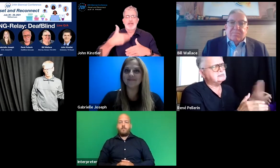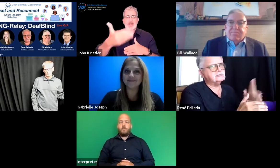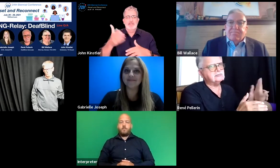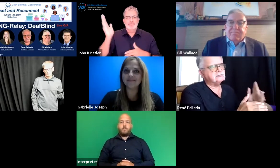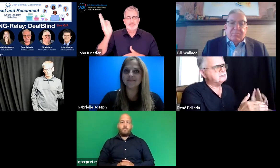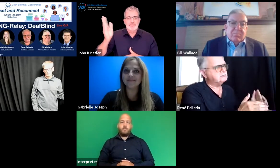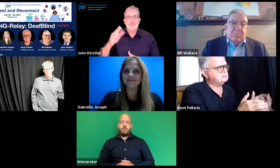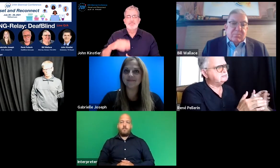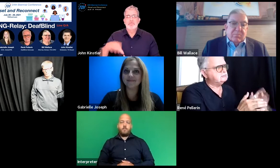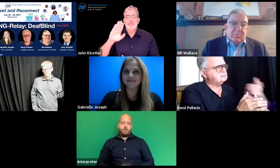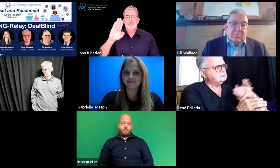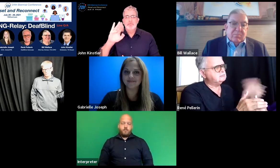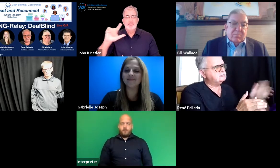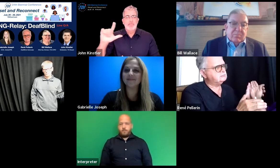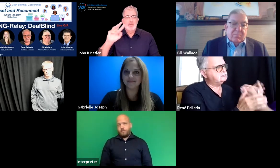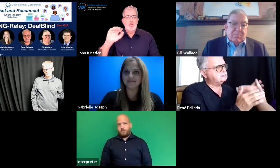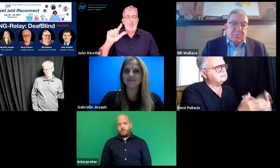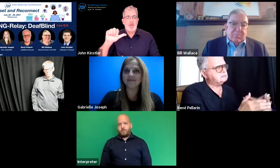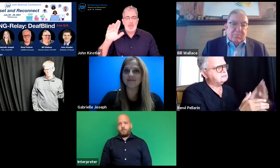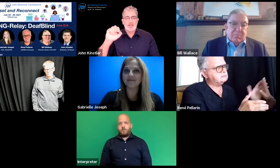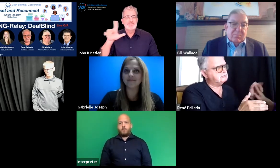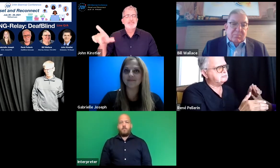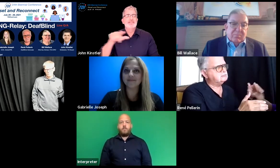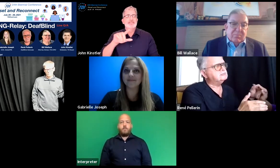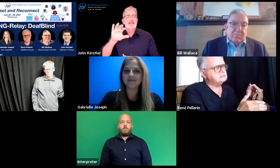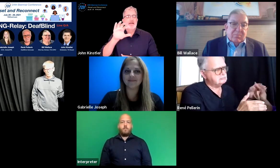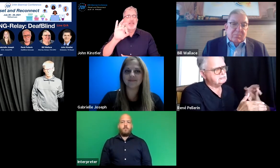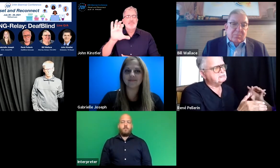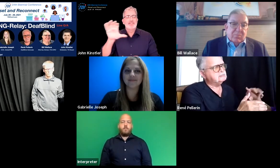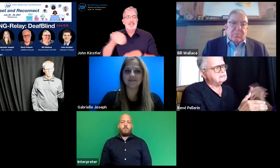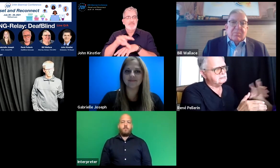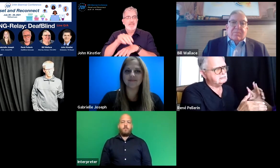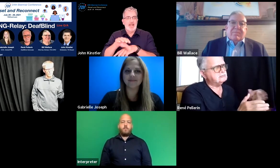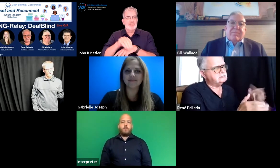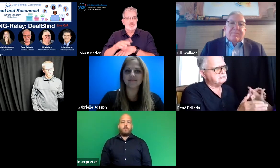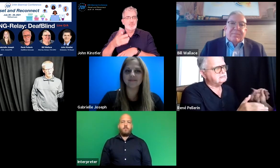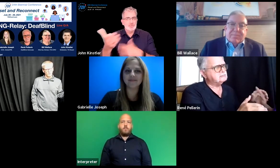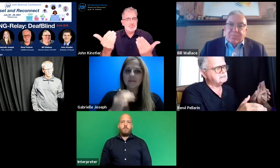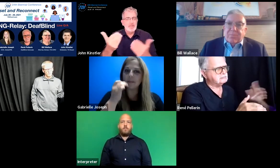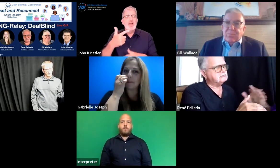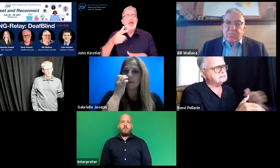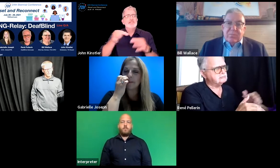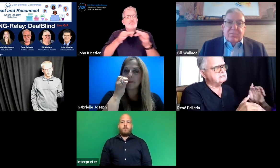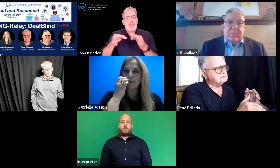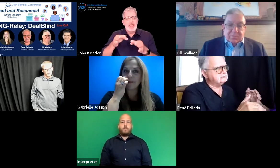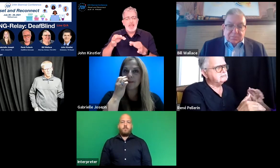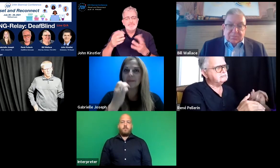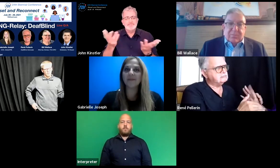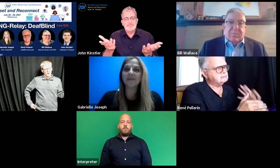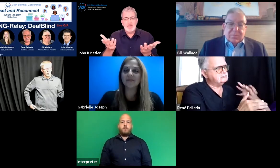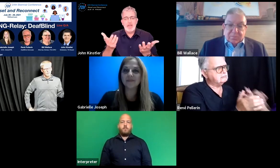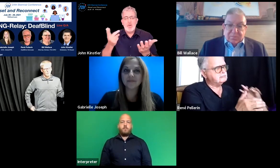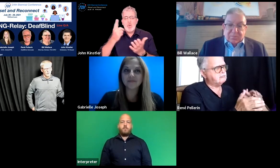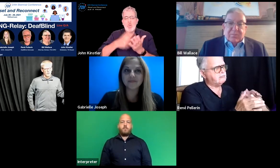So we'll go ahead and return back to the panelists. The next panelist that I'd like to introduce is Bill Wallace. Bill Wallace is an FCC